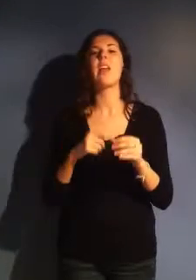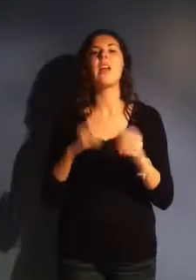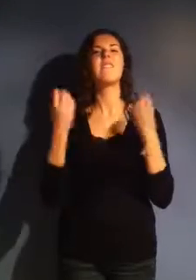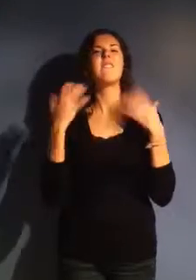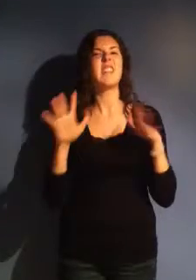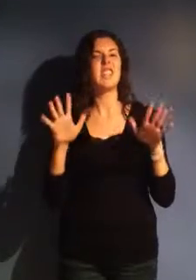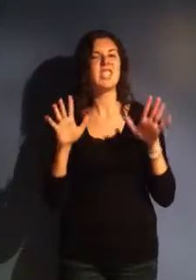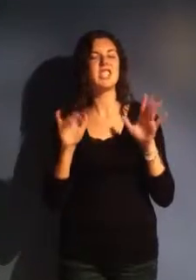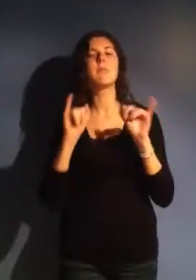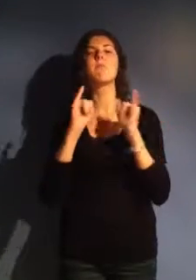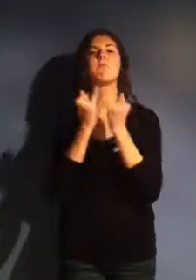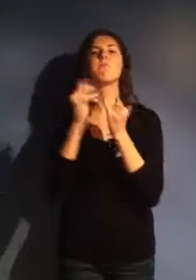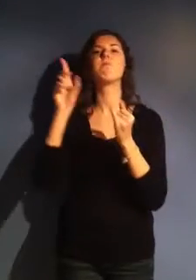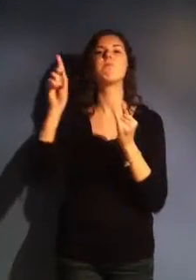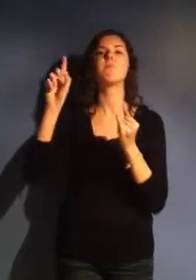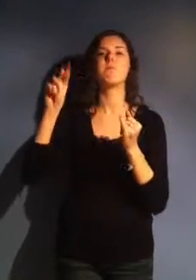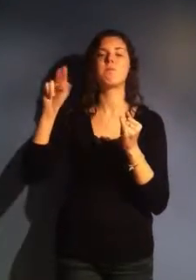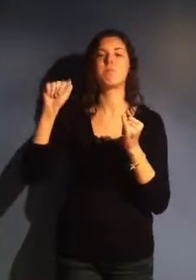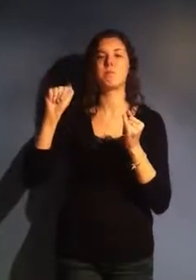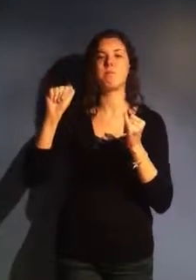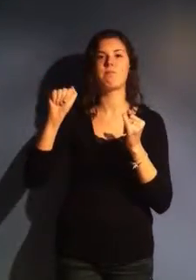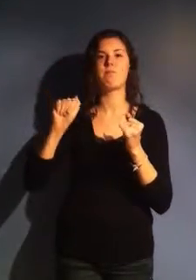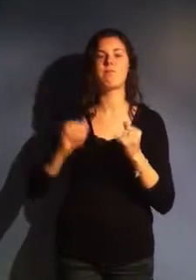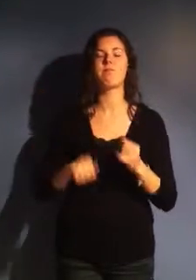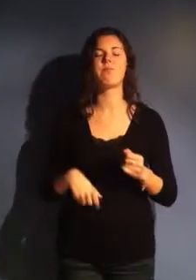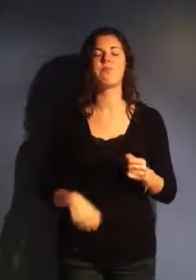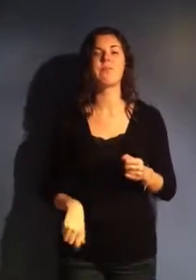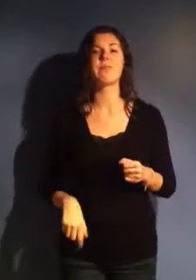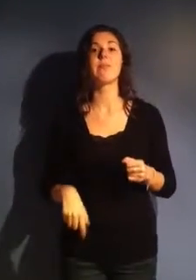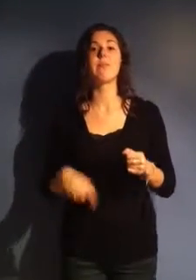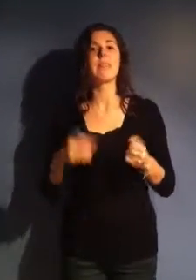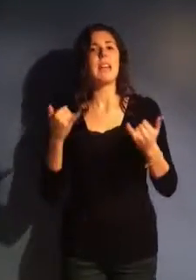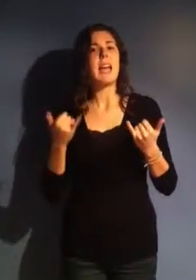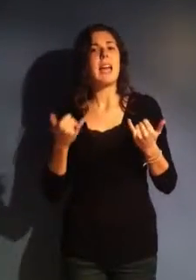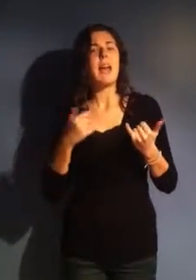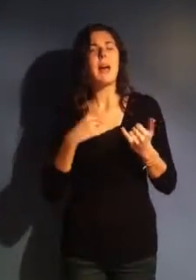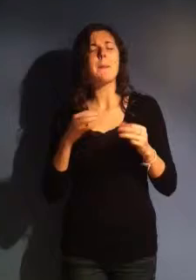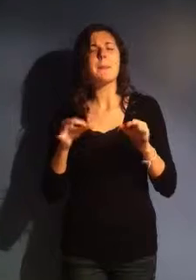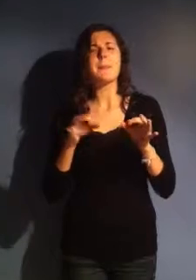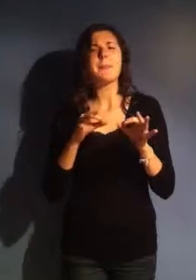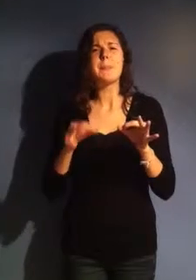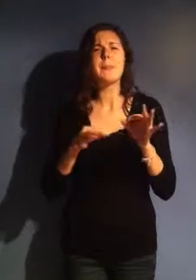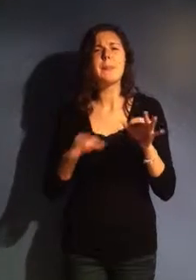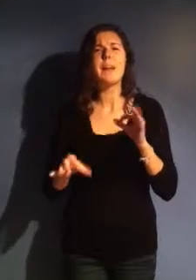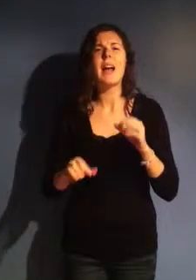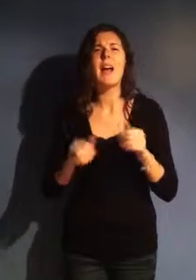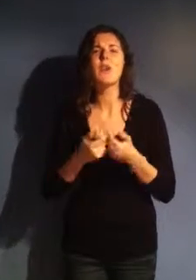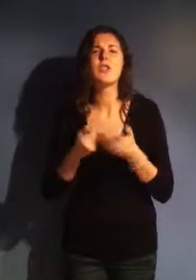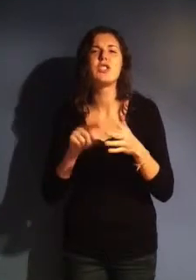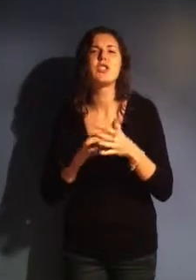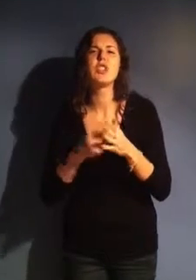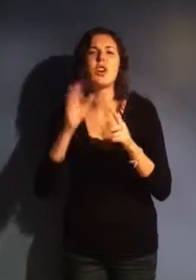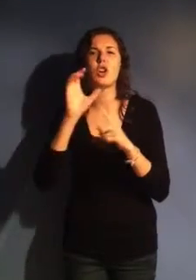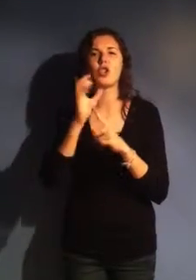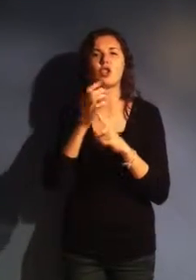describe is how to start a culture of DNA, start a small culture of DNA, and that's called